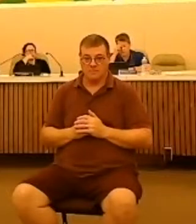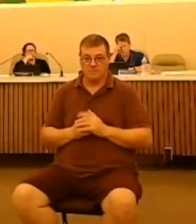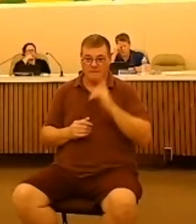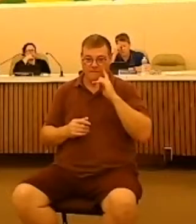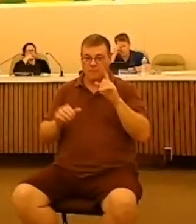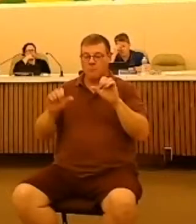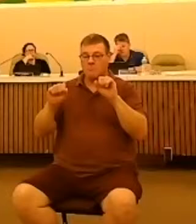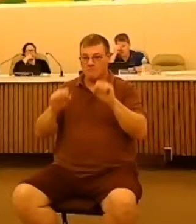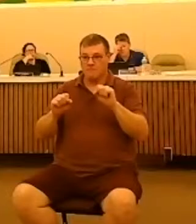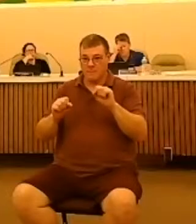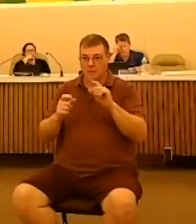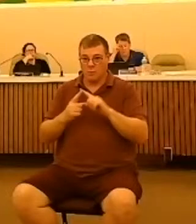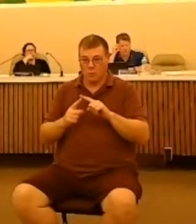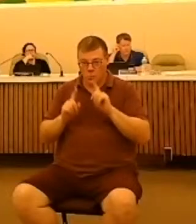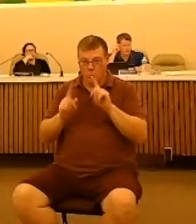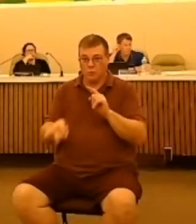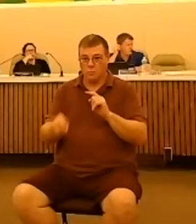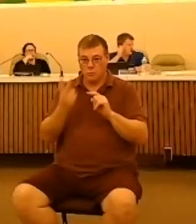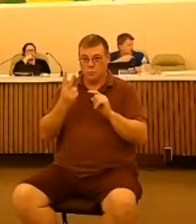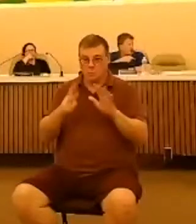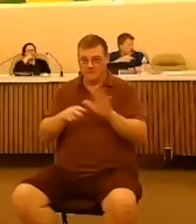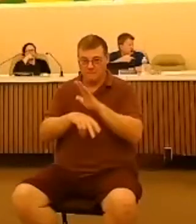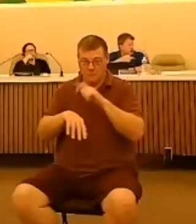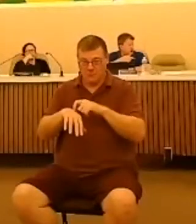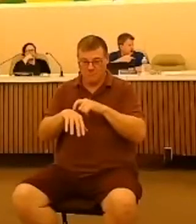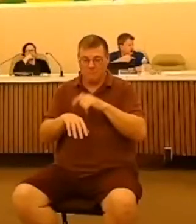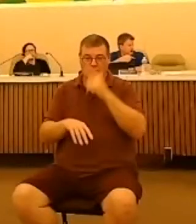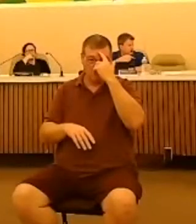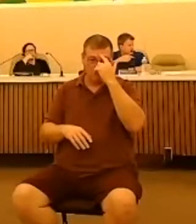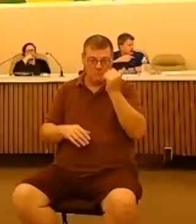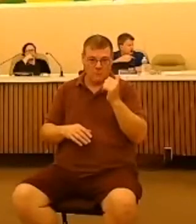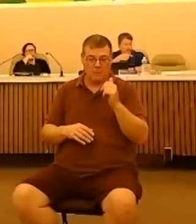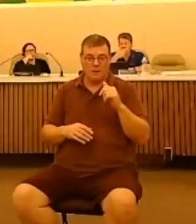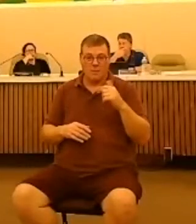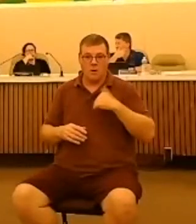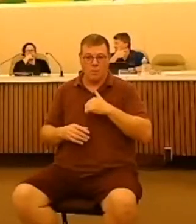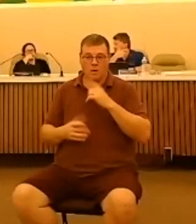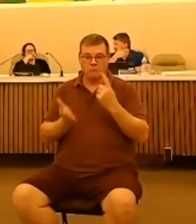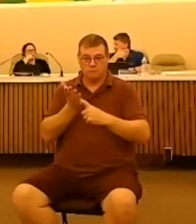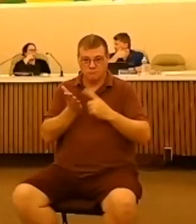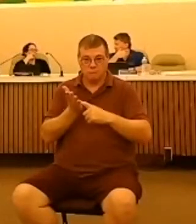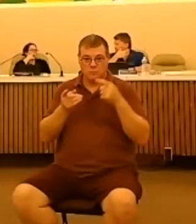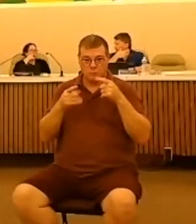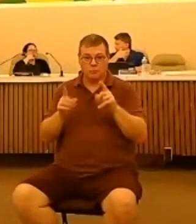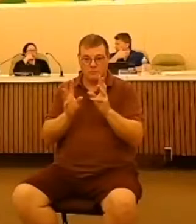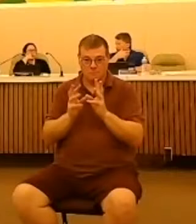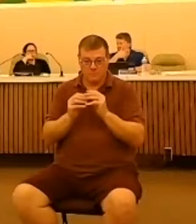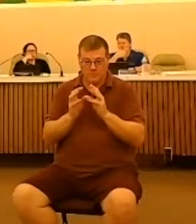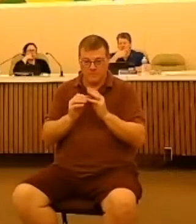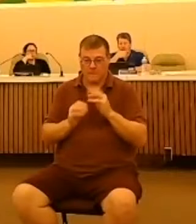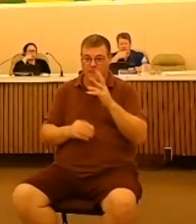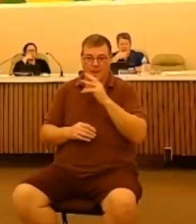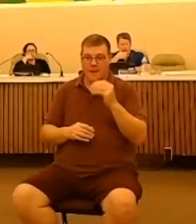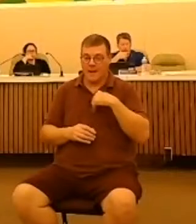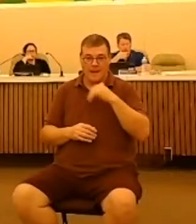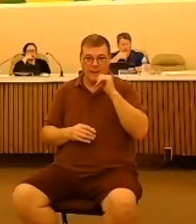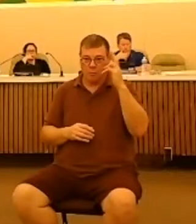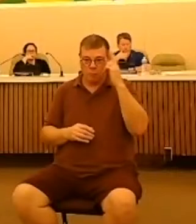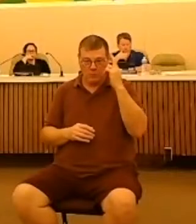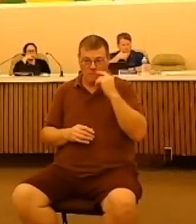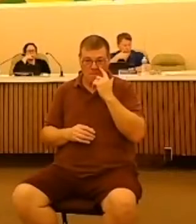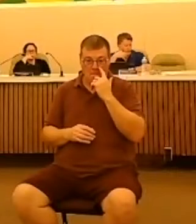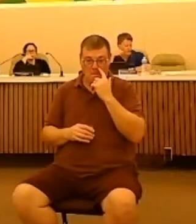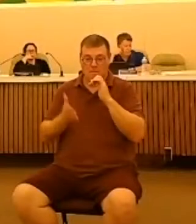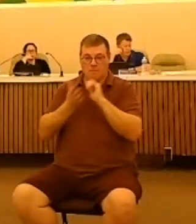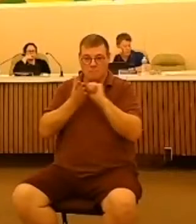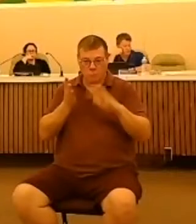potential to go to 2 full-time code enforcement, because we had talked about that at yesterday's meeting, and I didn't realize it had gotten